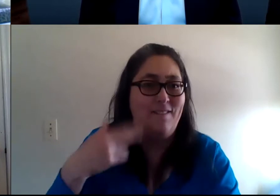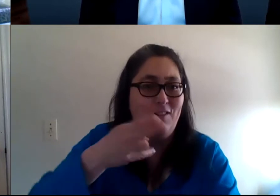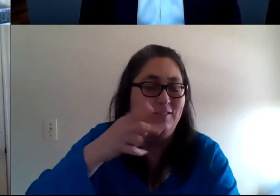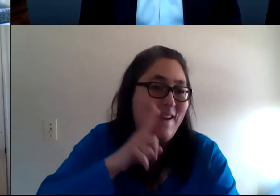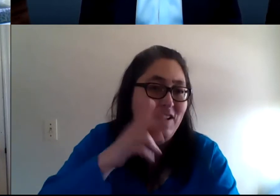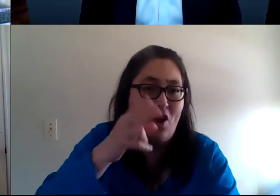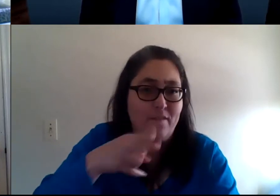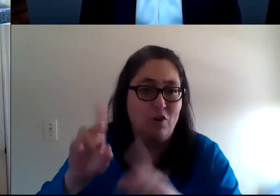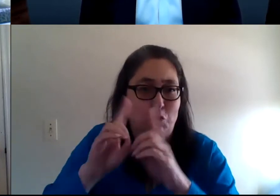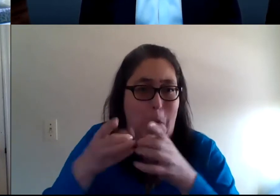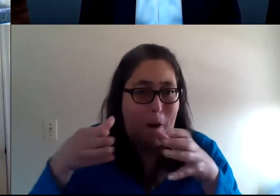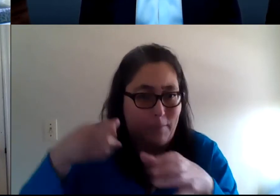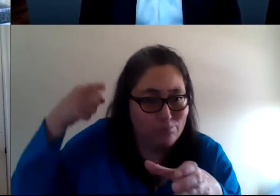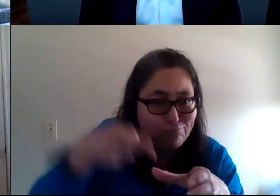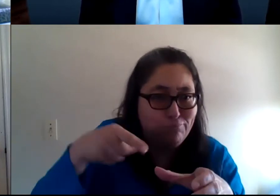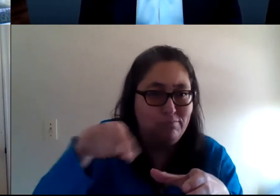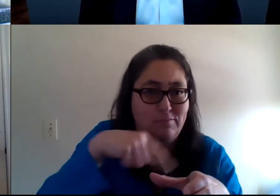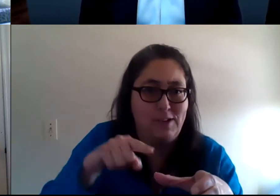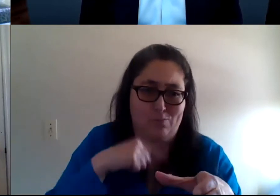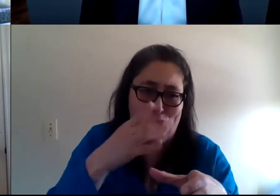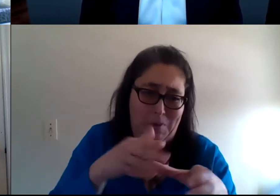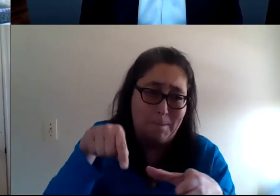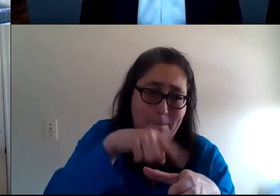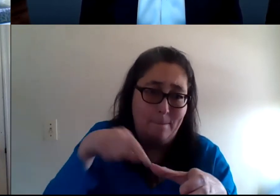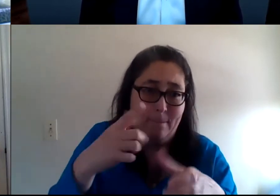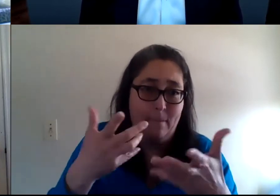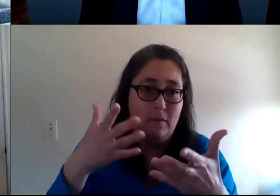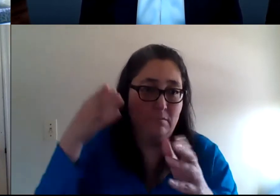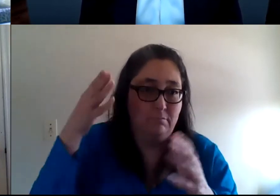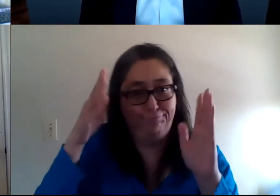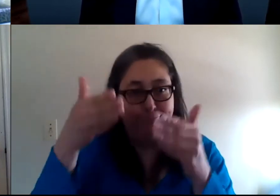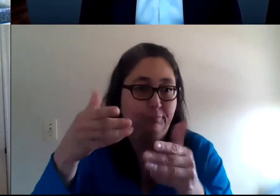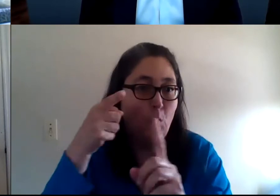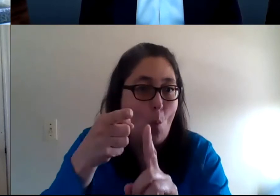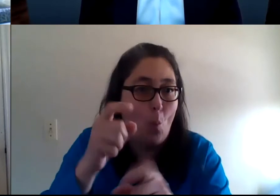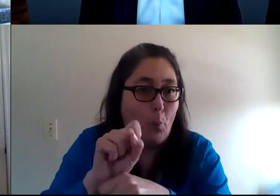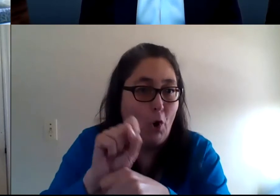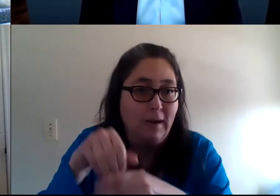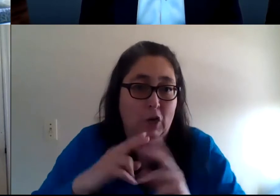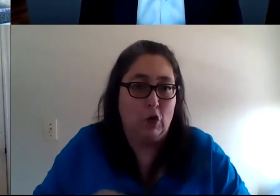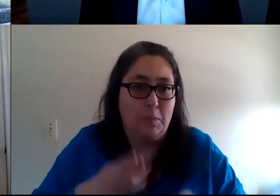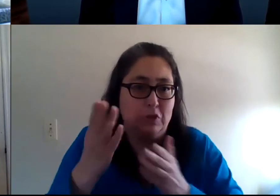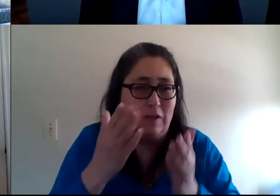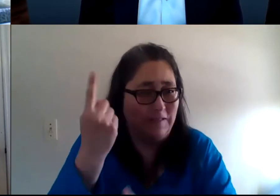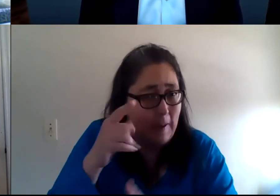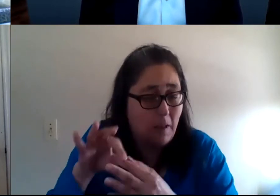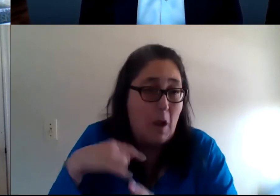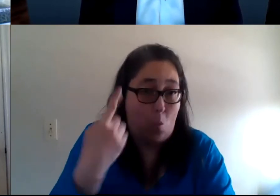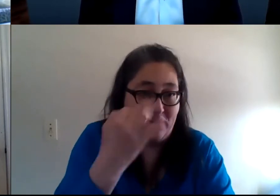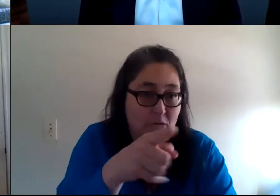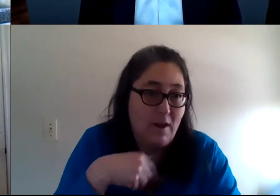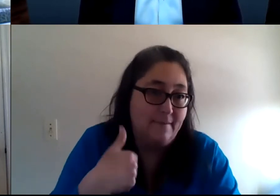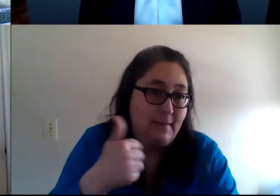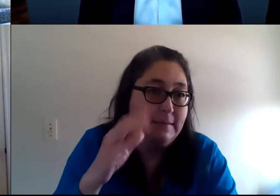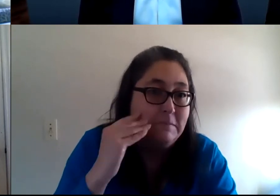to place people into positions of employment, and they work with a large population who are deaf and hard of hearing as well.